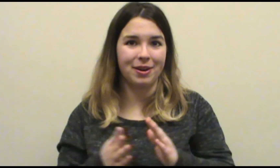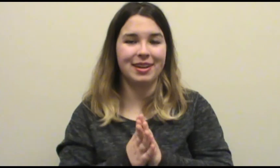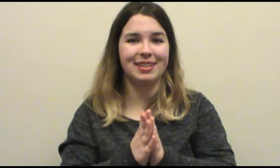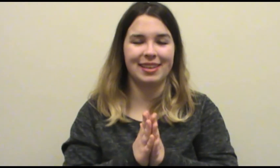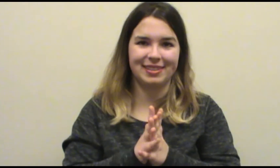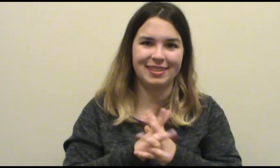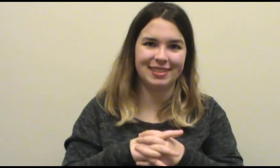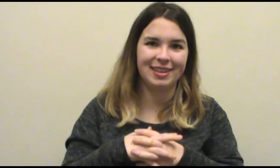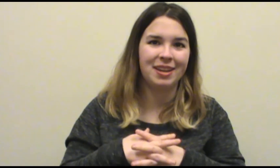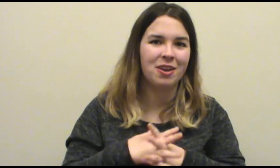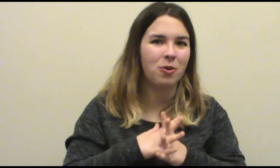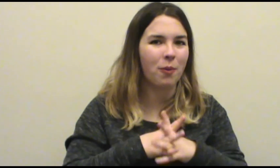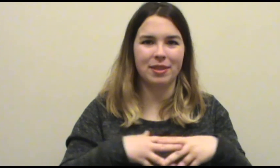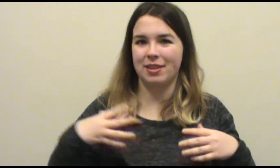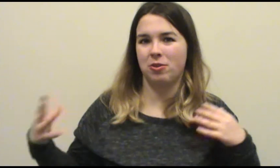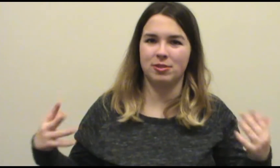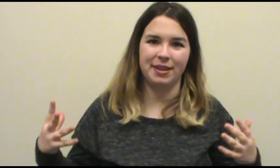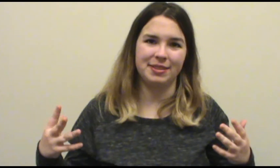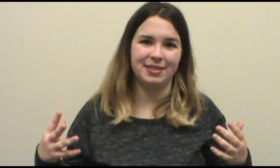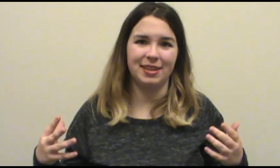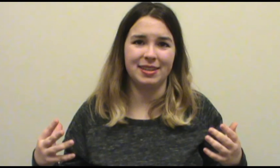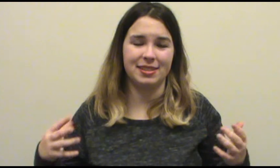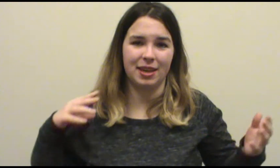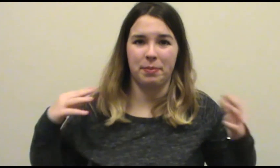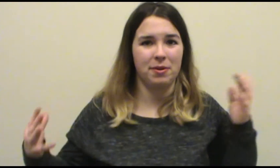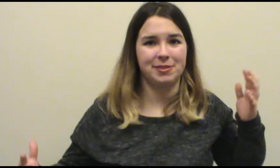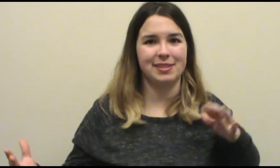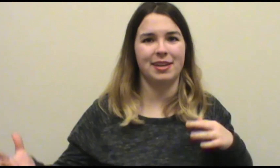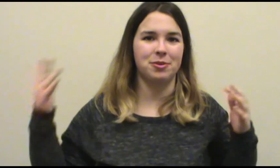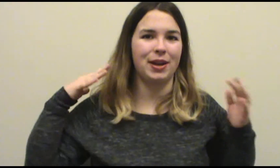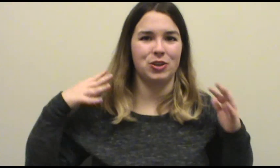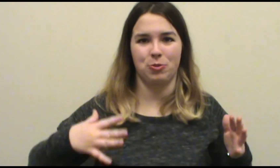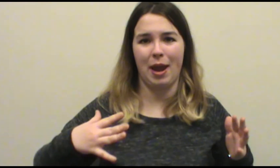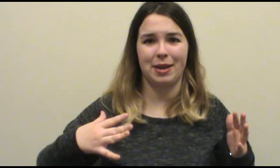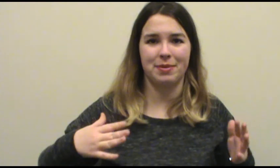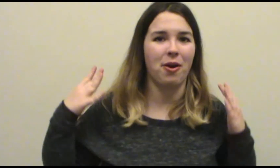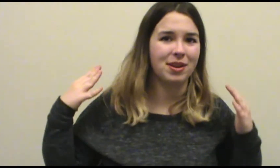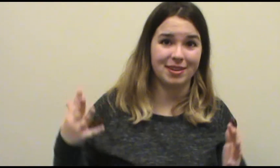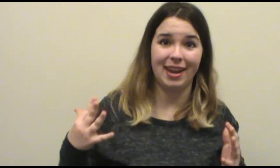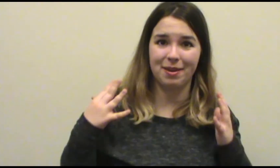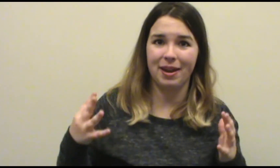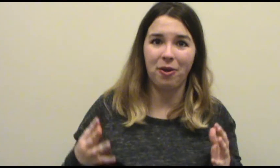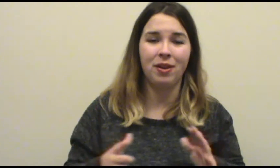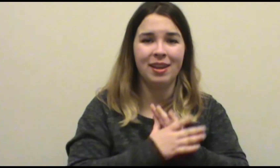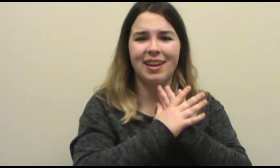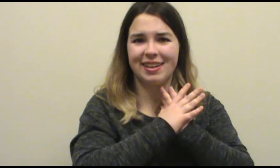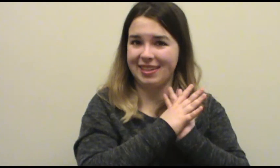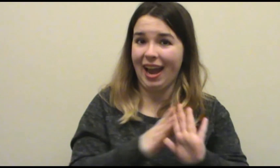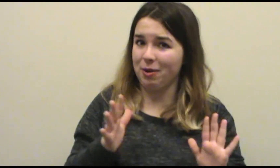in the second season. Or that the whole second season is about Jessica trying to track him down and take him down. Because I